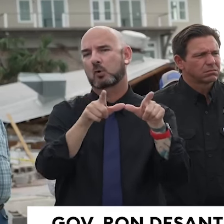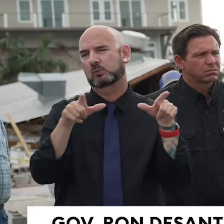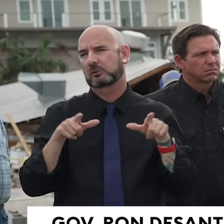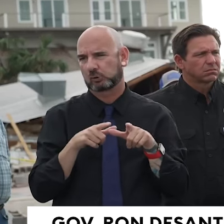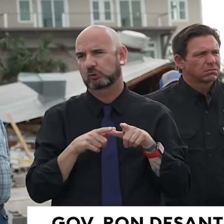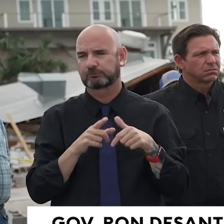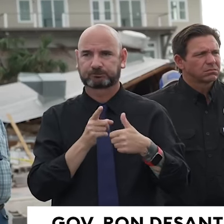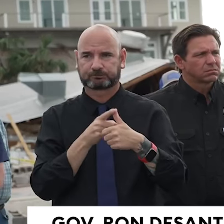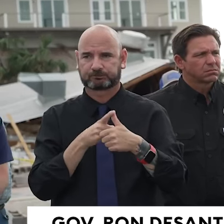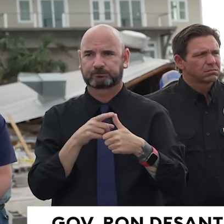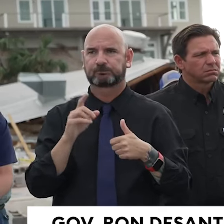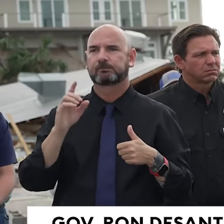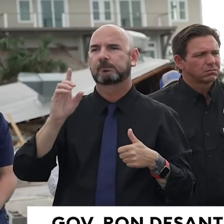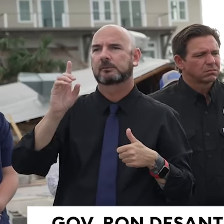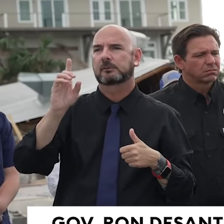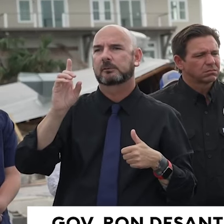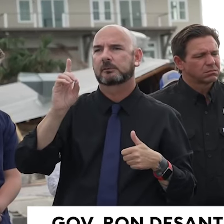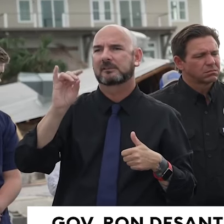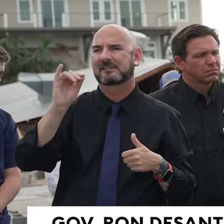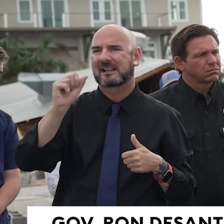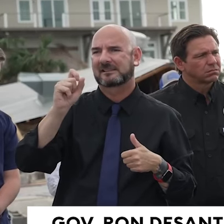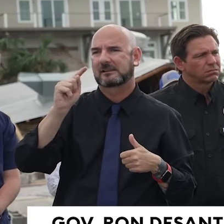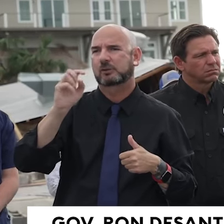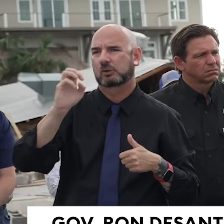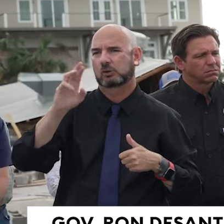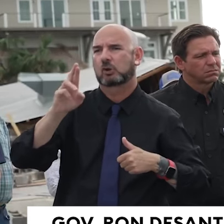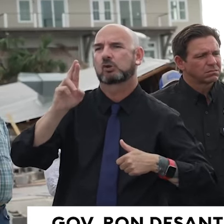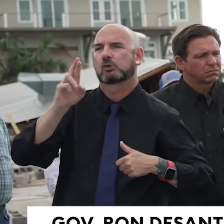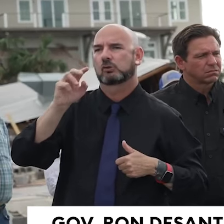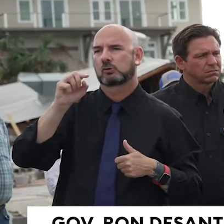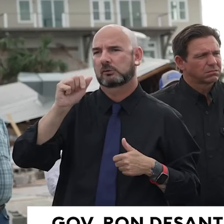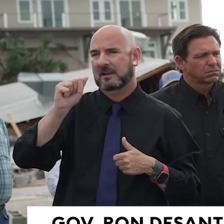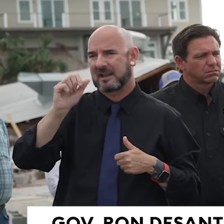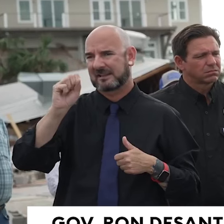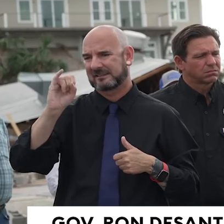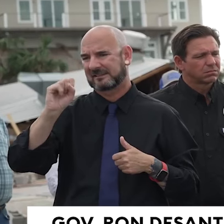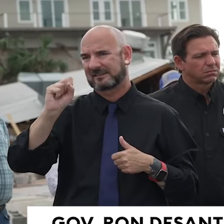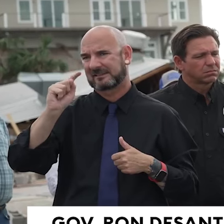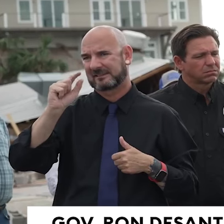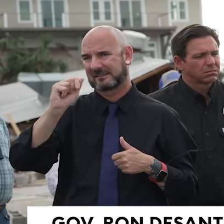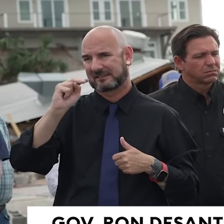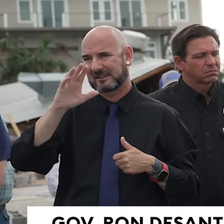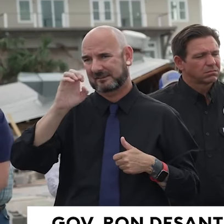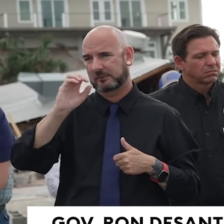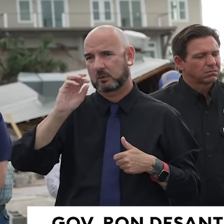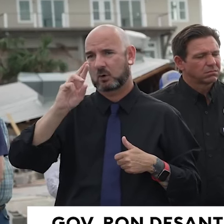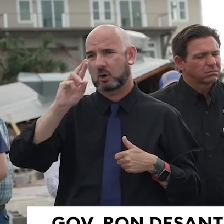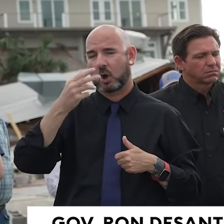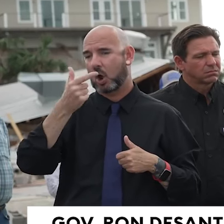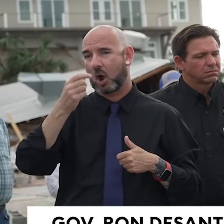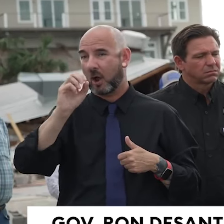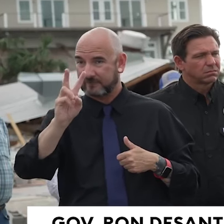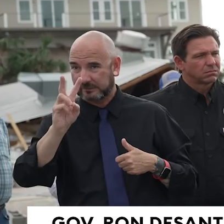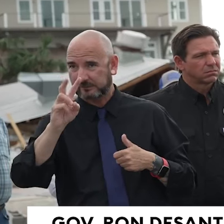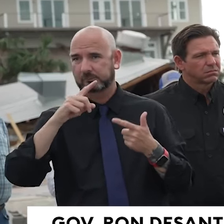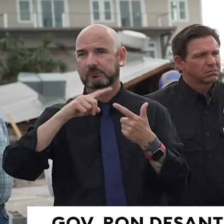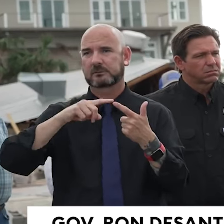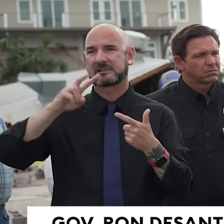Visit disasterassistance.gov, download the FEMA app, or call